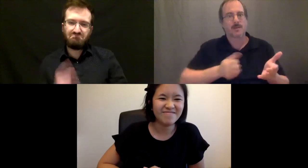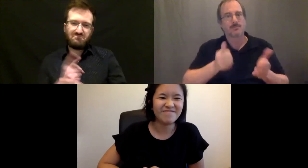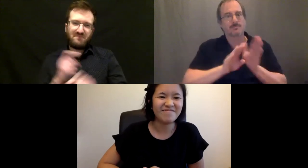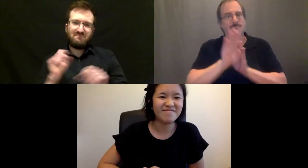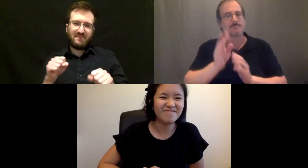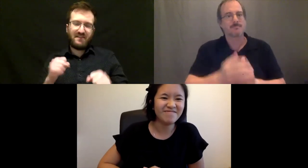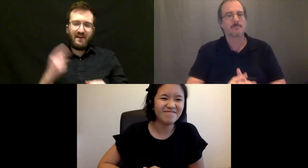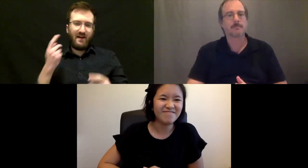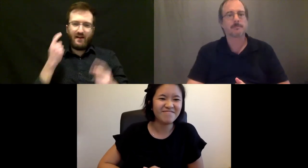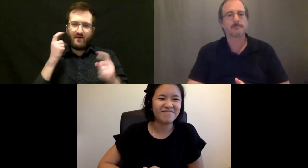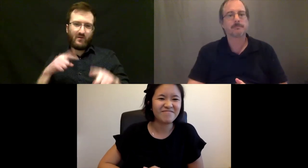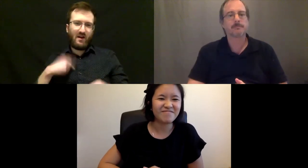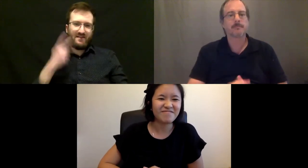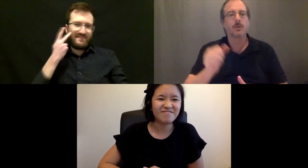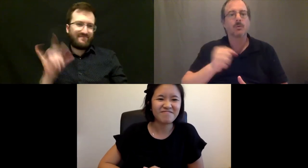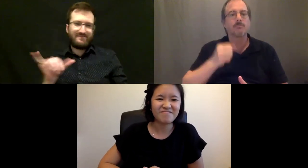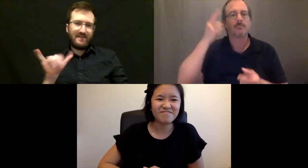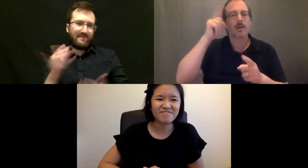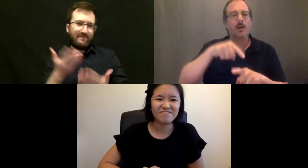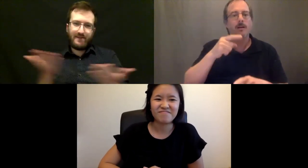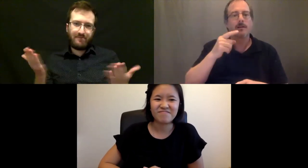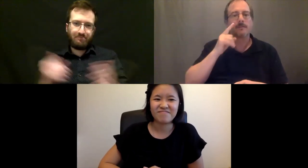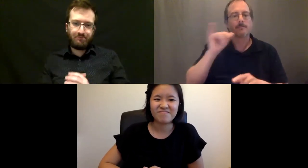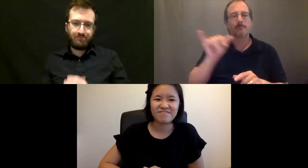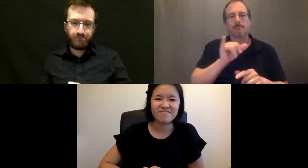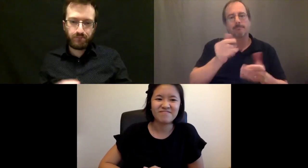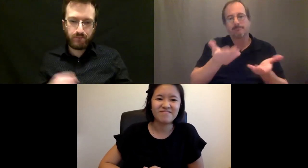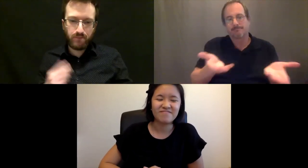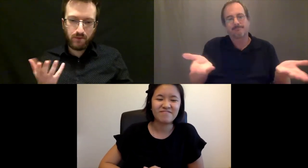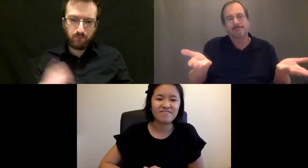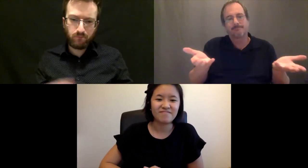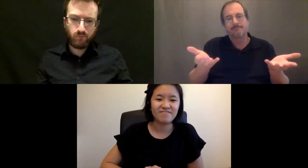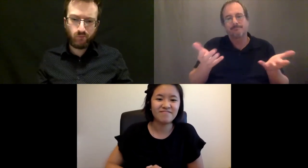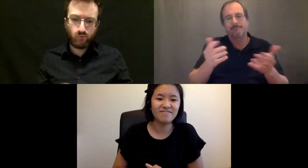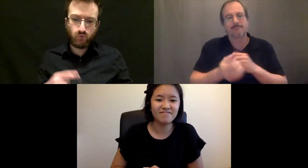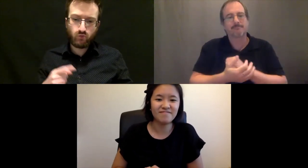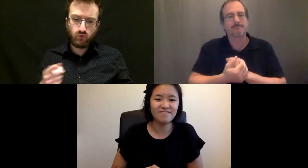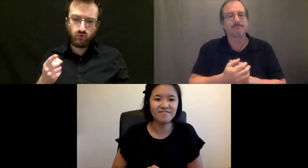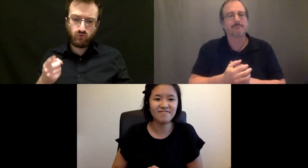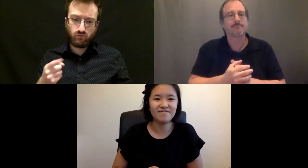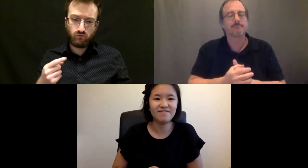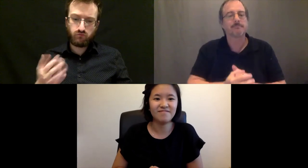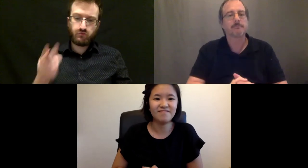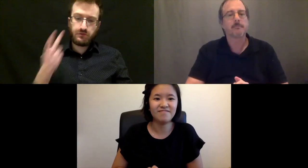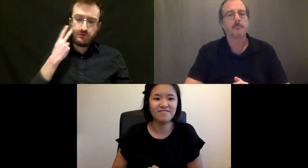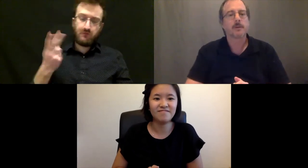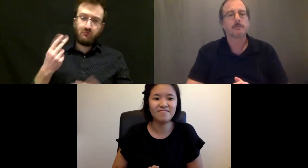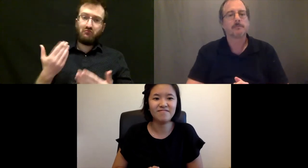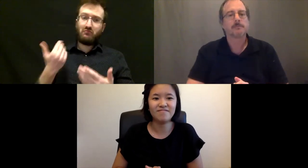they will develop the soft skills. Yeah, I absolutely agree. I see that happening all the time.